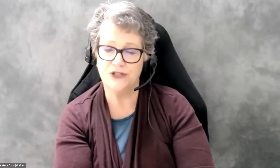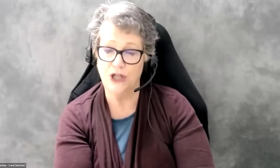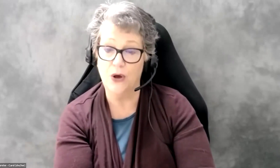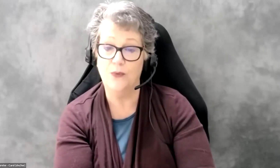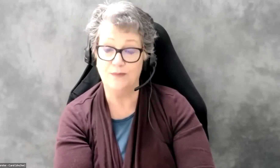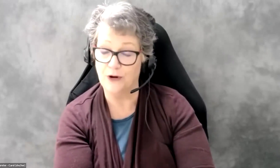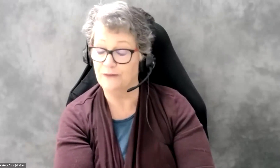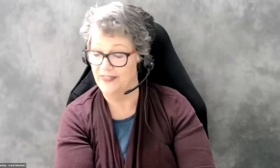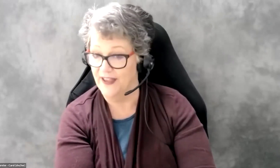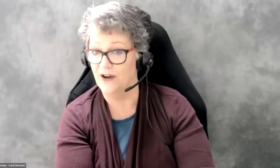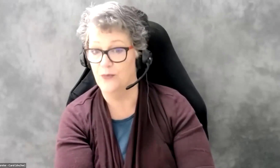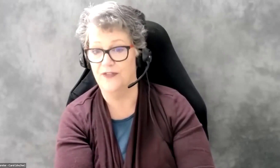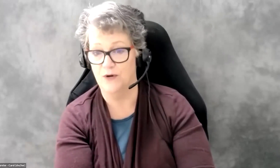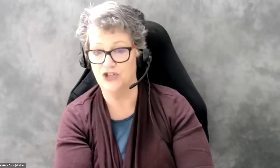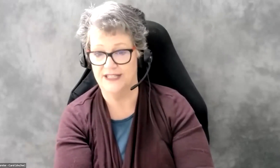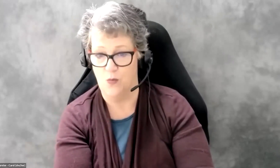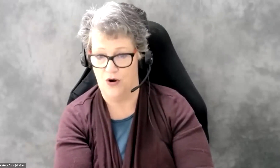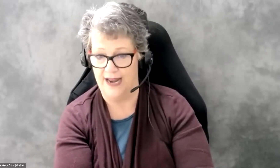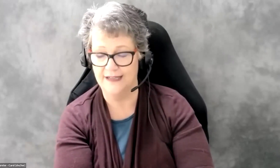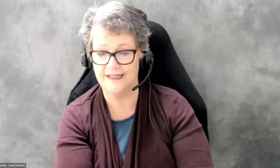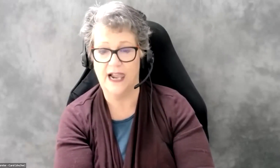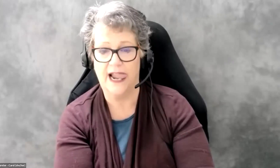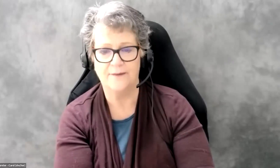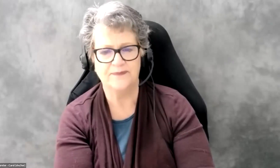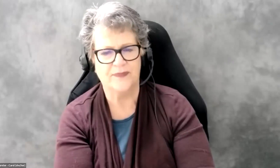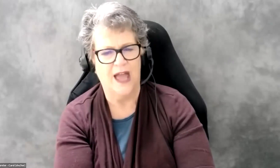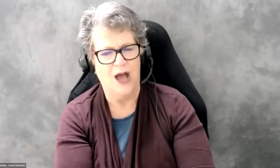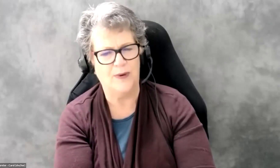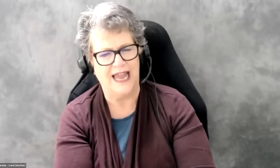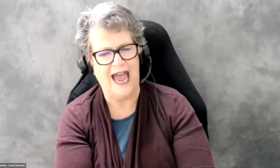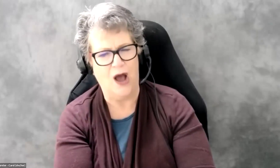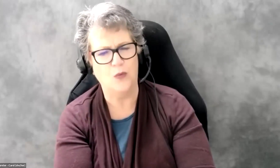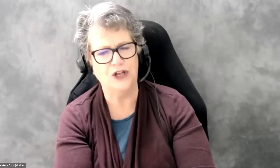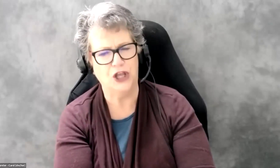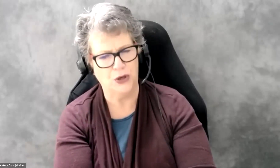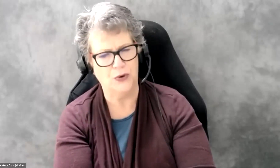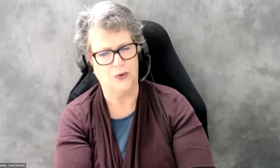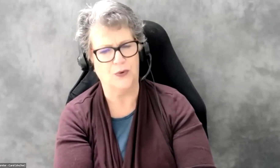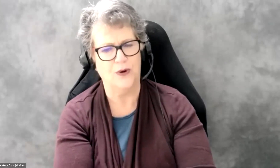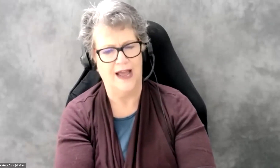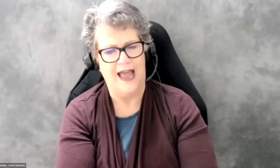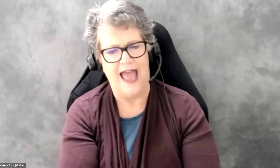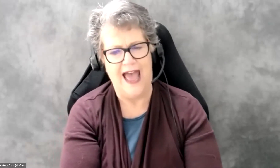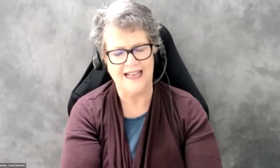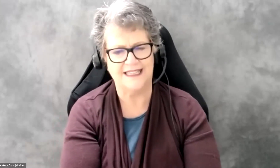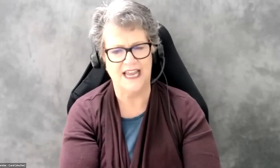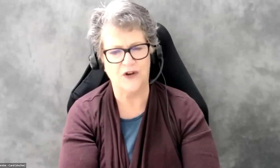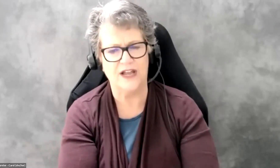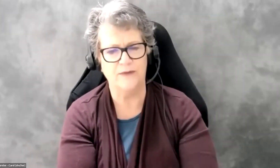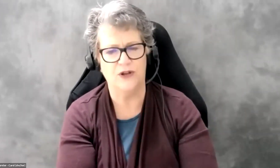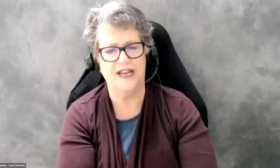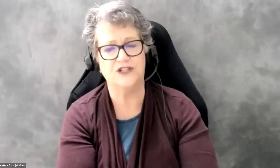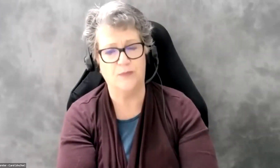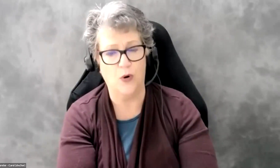some slow improvement there with emergency warnings. But how would you, as the